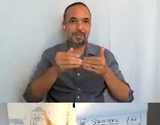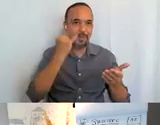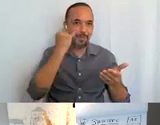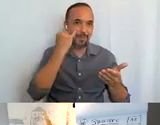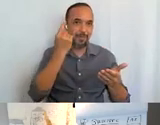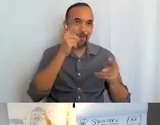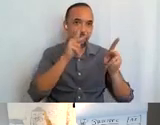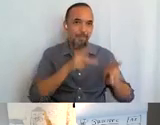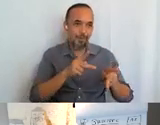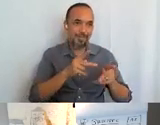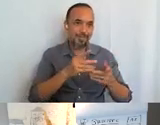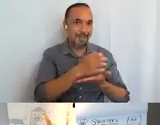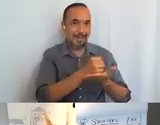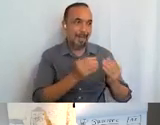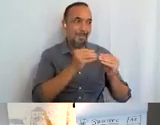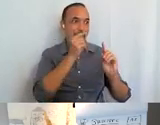Just remember that.